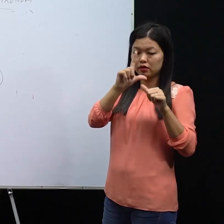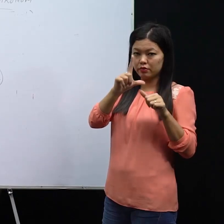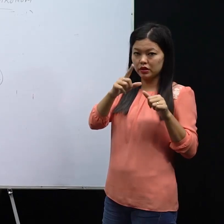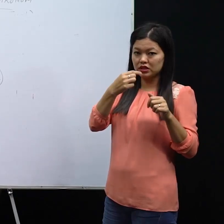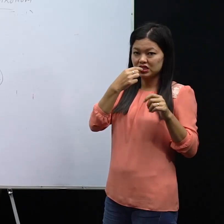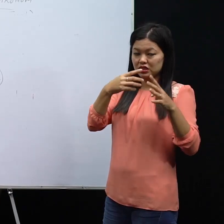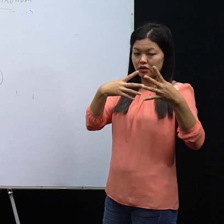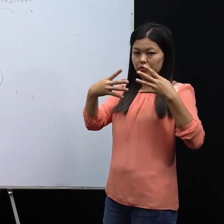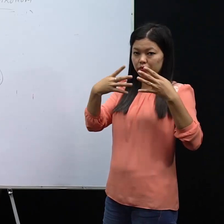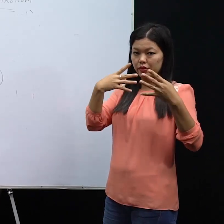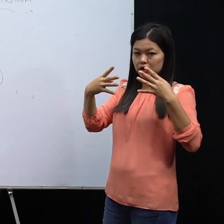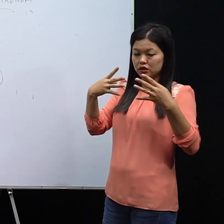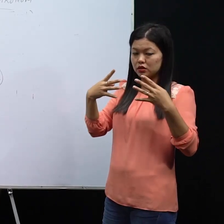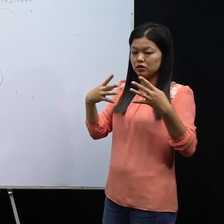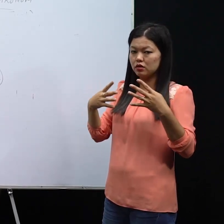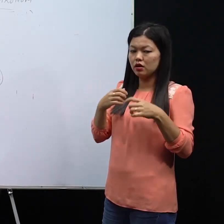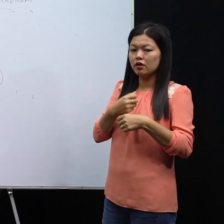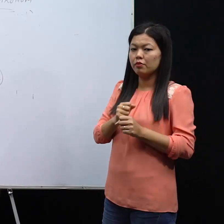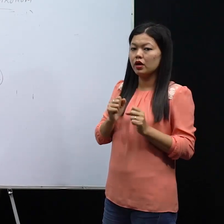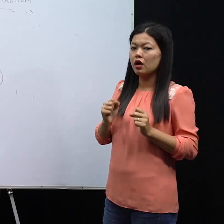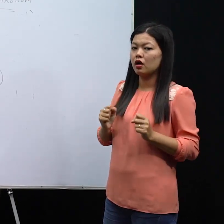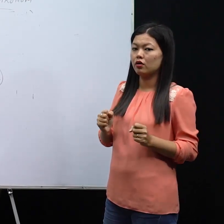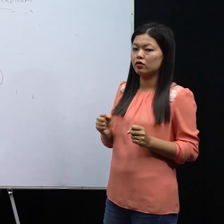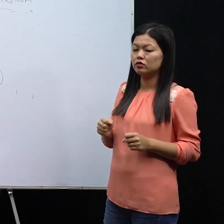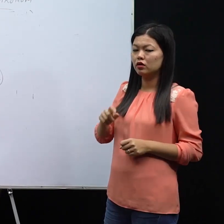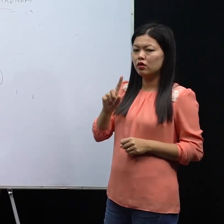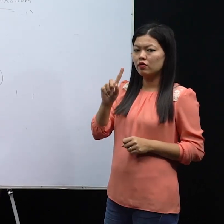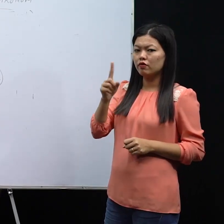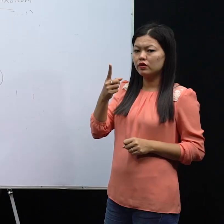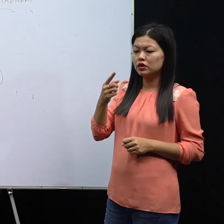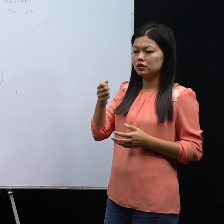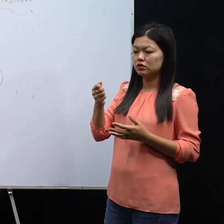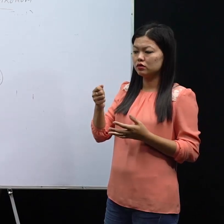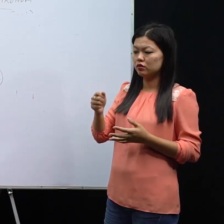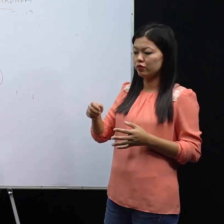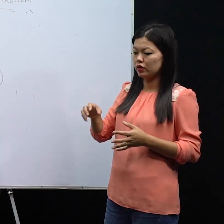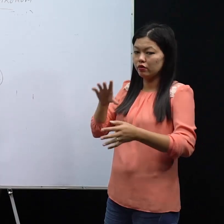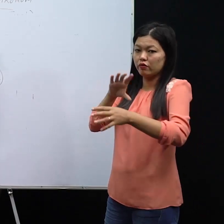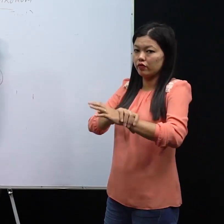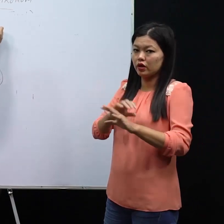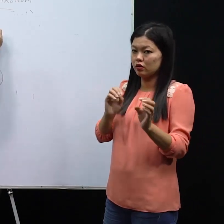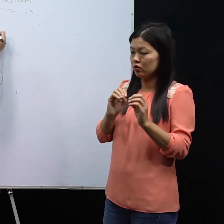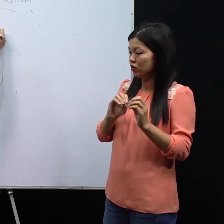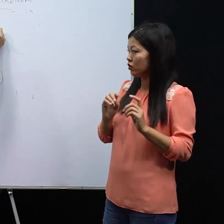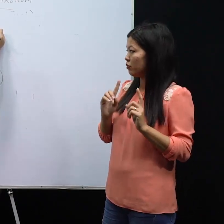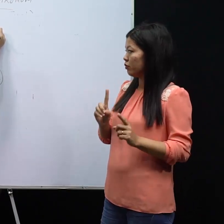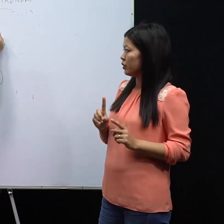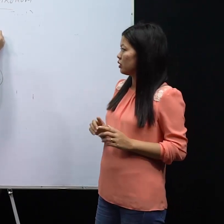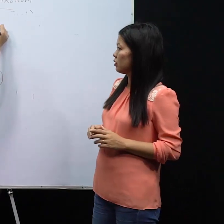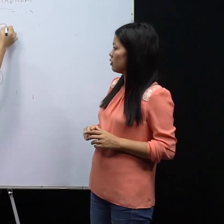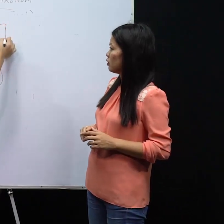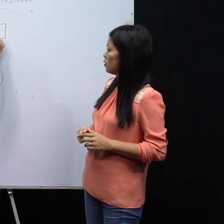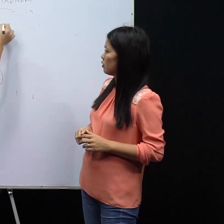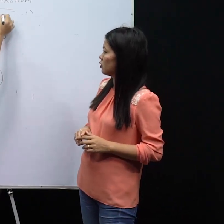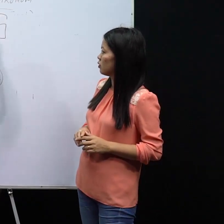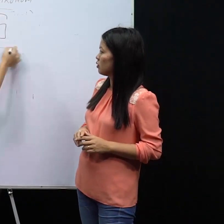that, clear? First metal, we don't get the metal in a pure form. Metal are, okay, if this is